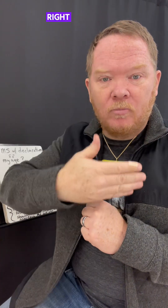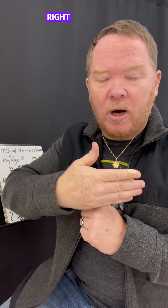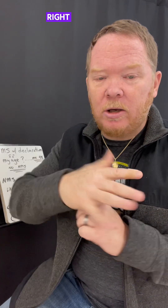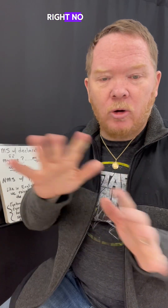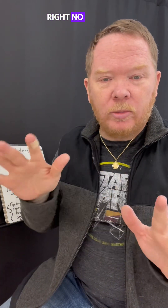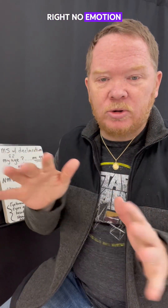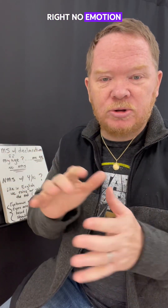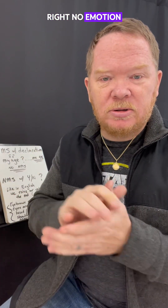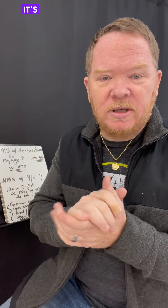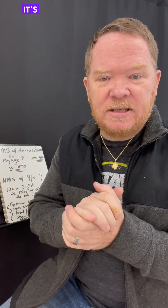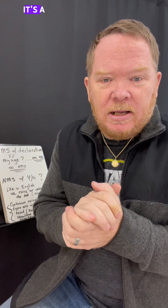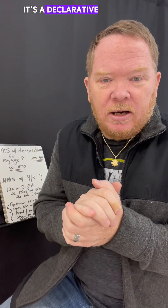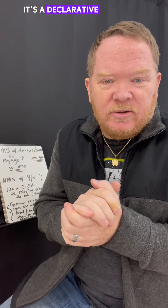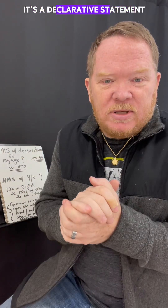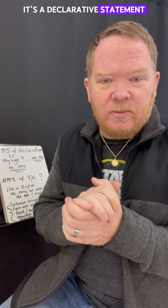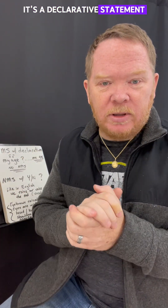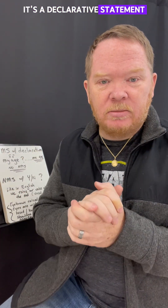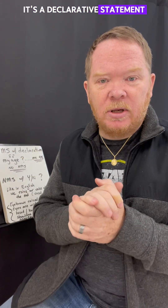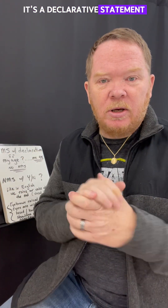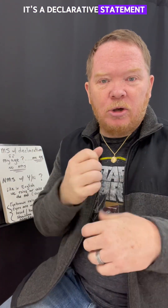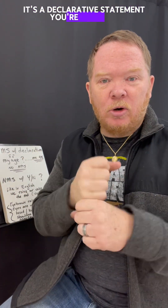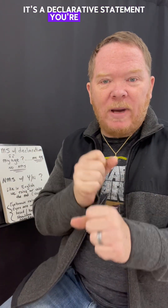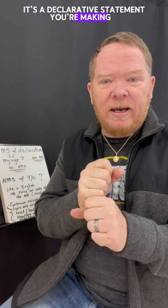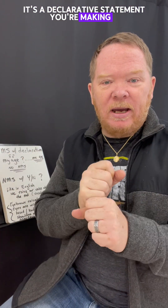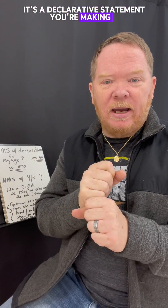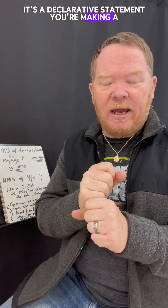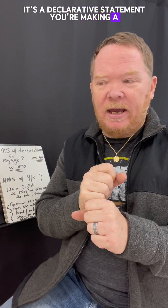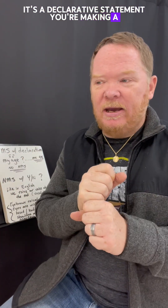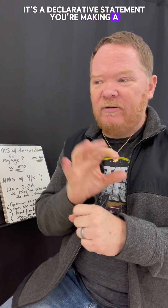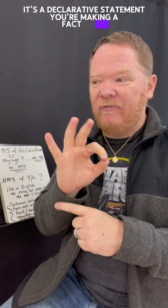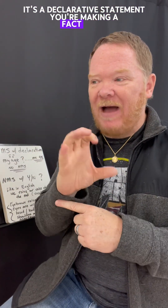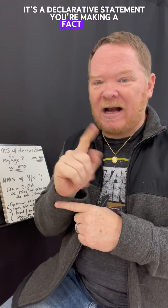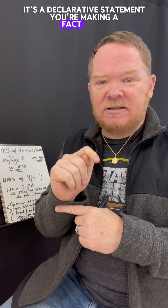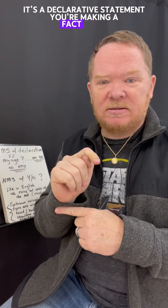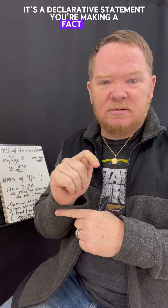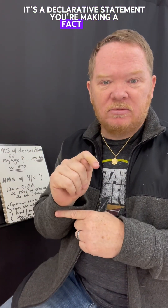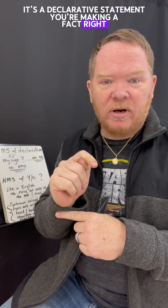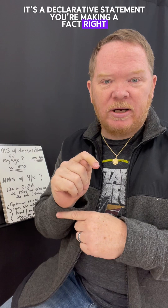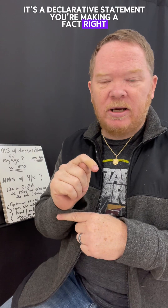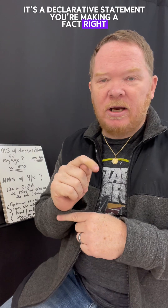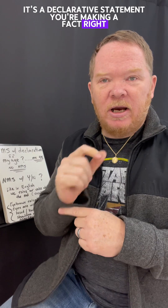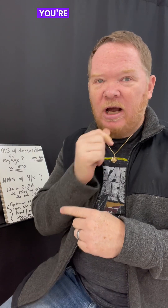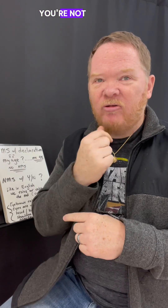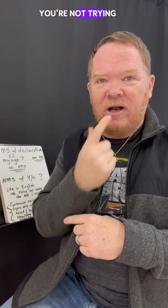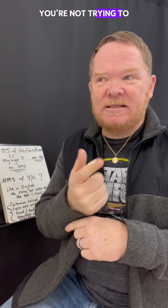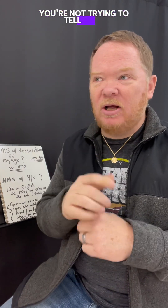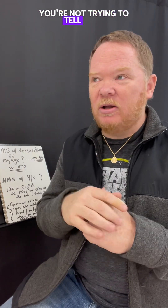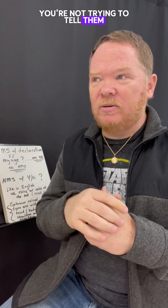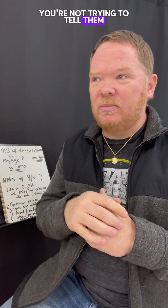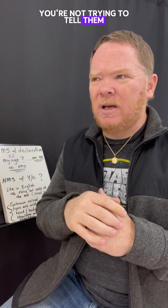Right? No emotion. It's a declarative statement. You're making a fact, right? You're not trying to tell them